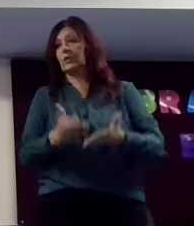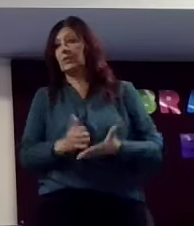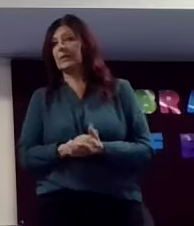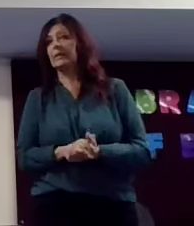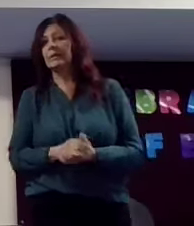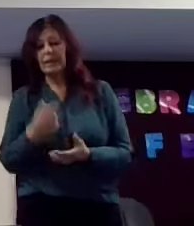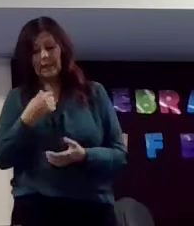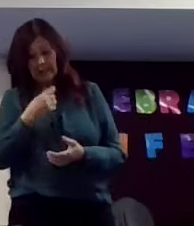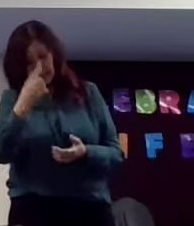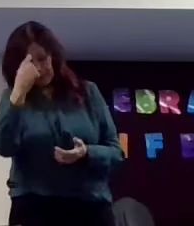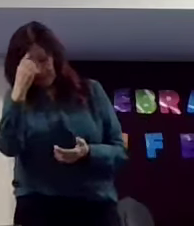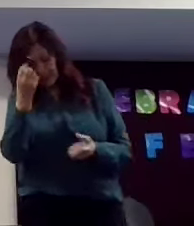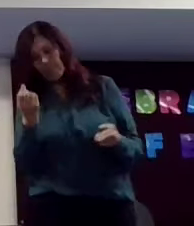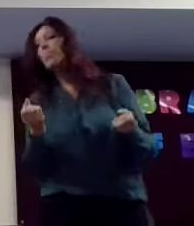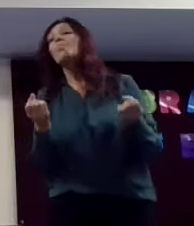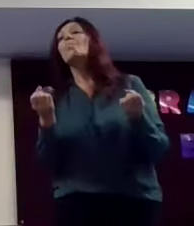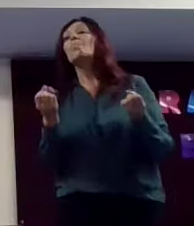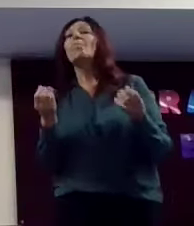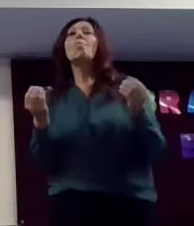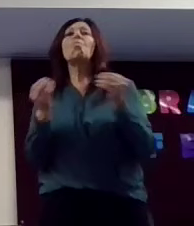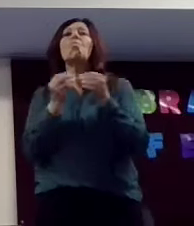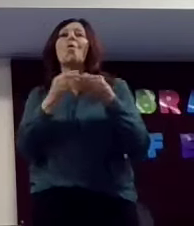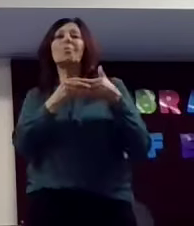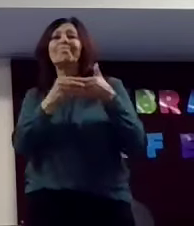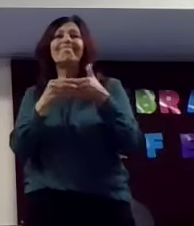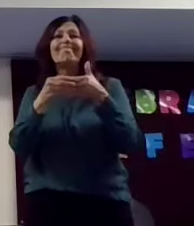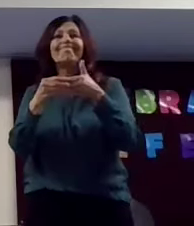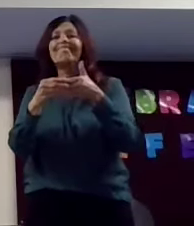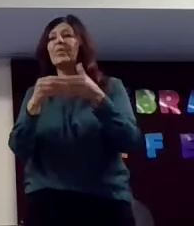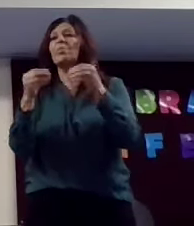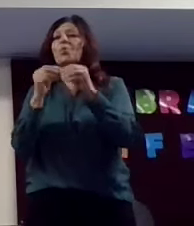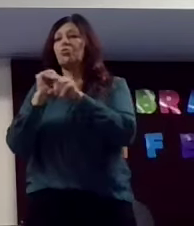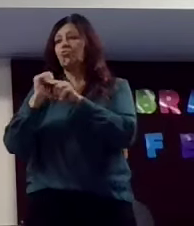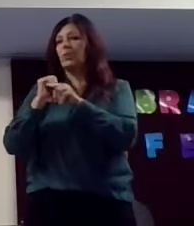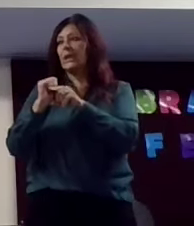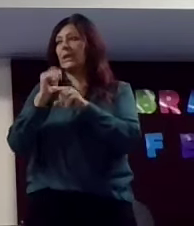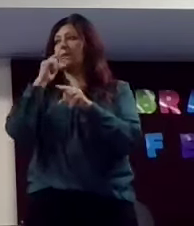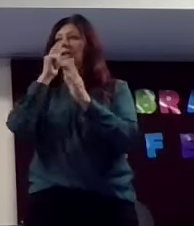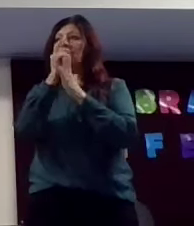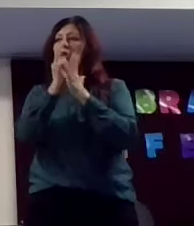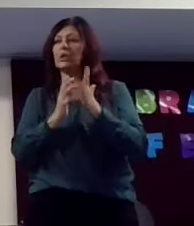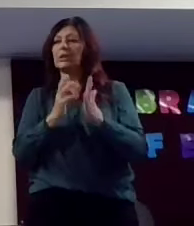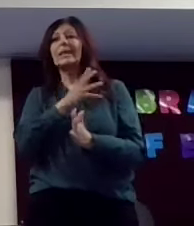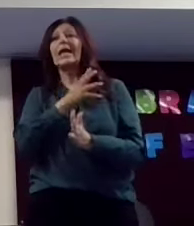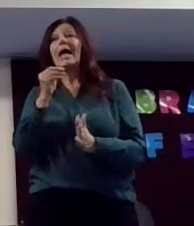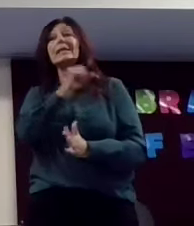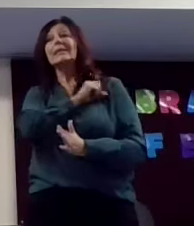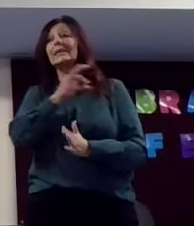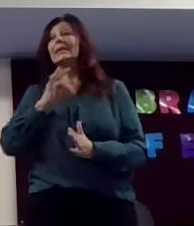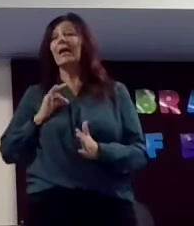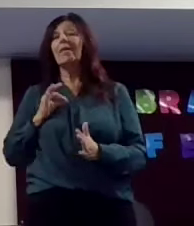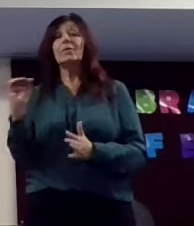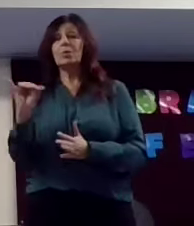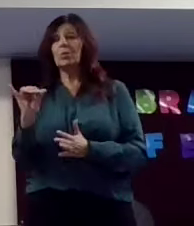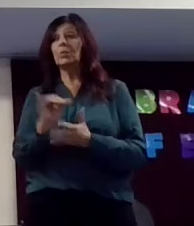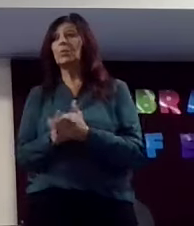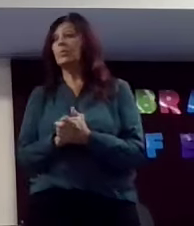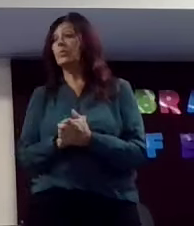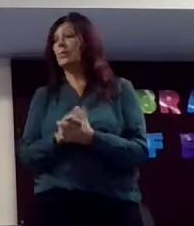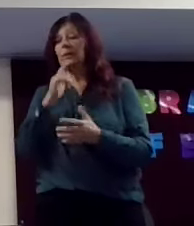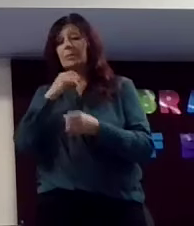services. I think a lot more hand-holding is necessary, a lot more training for the attorneys and the staff that works in family